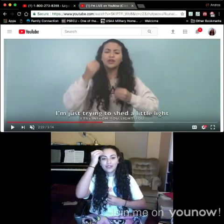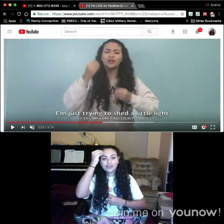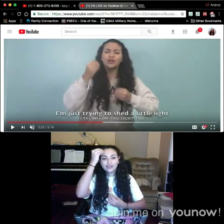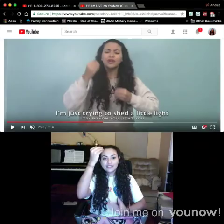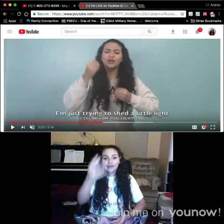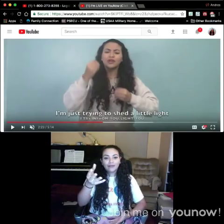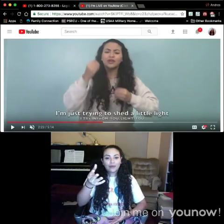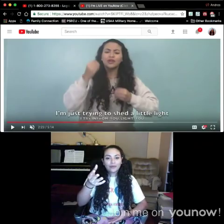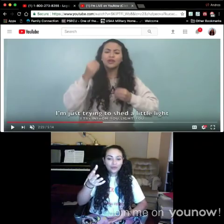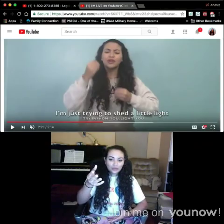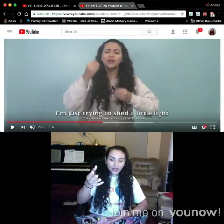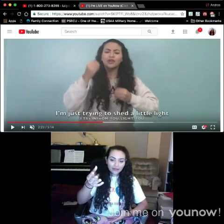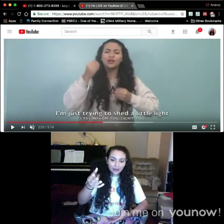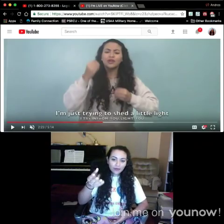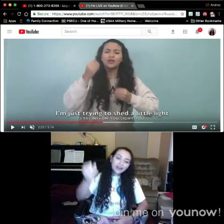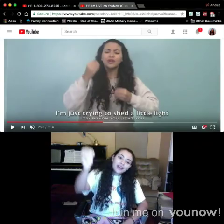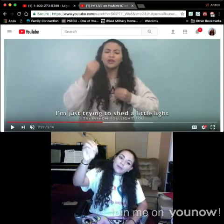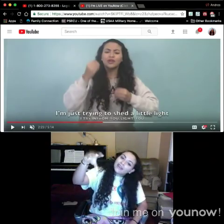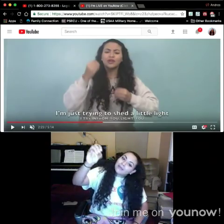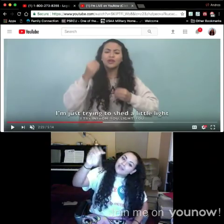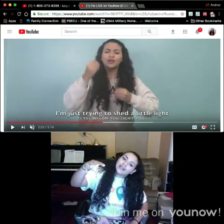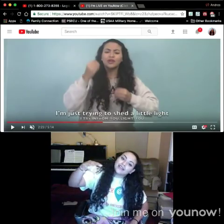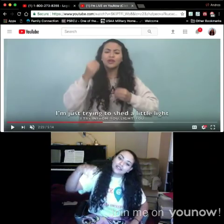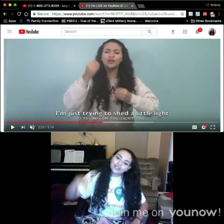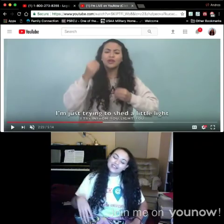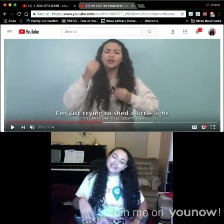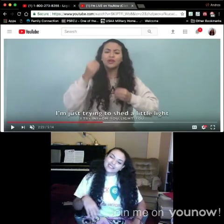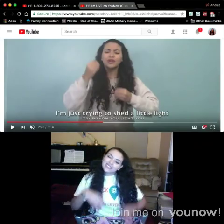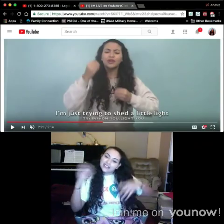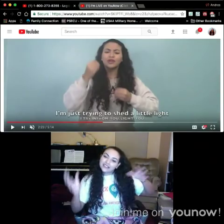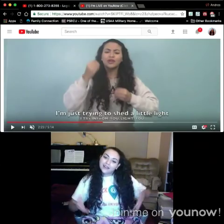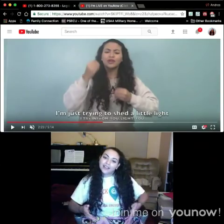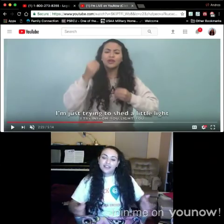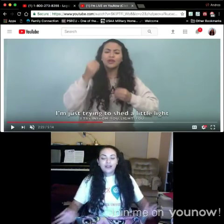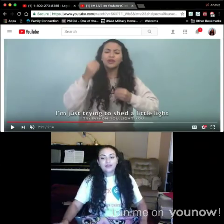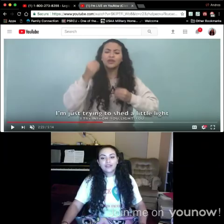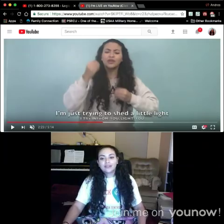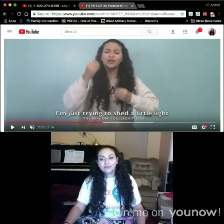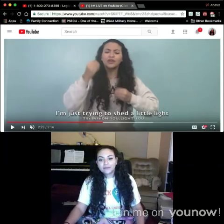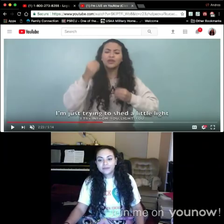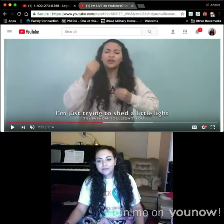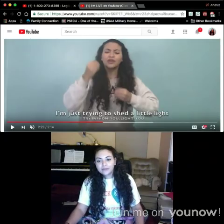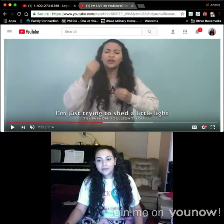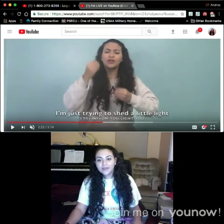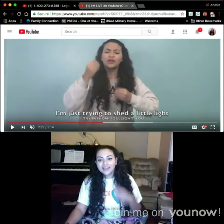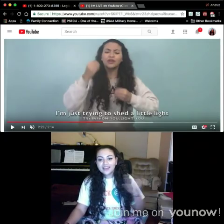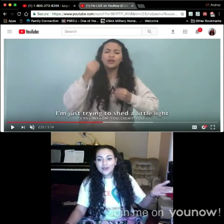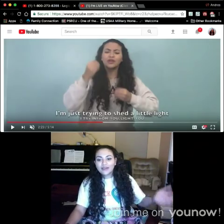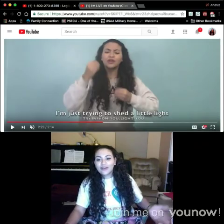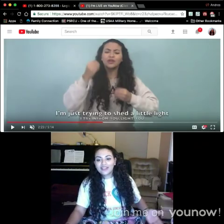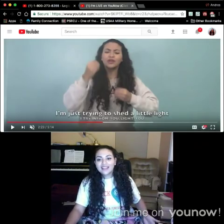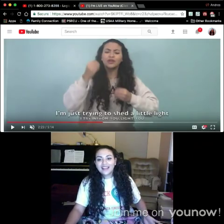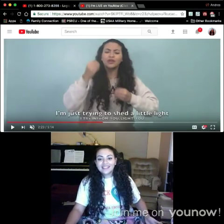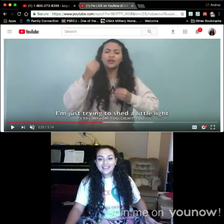sure to sign inform you to kind of clarify, but I kept light in there because I thought that could fit in. Thank you,